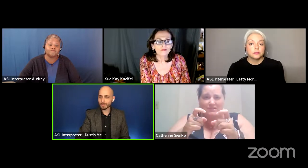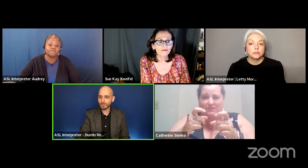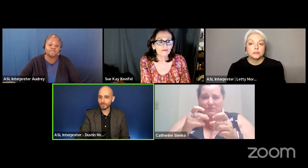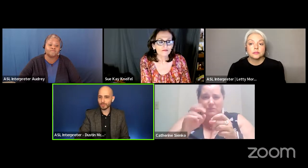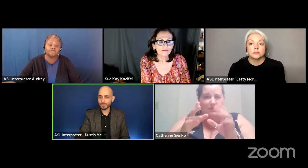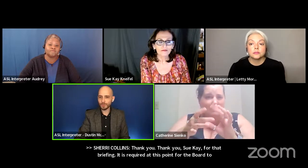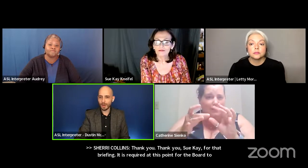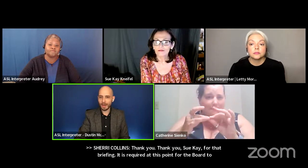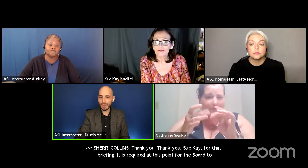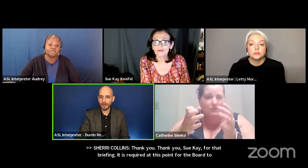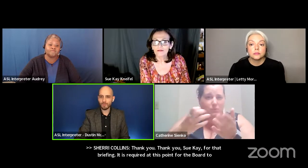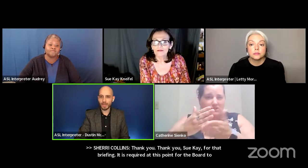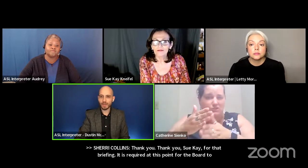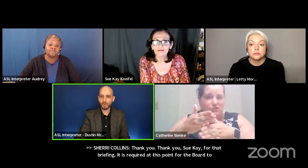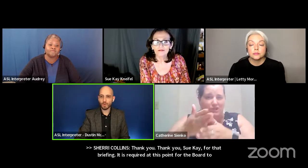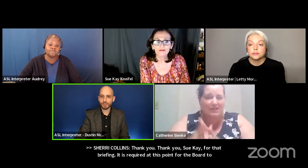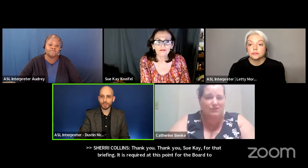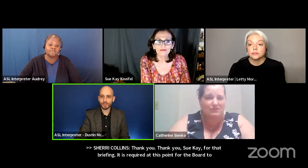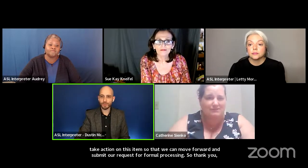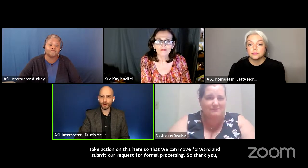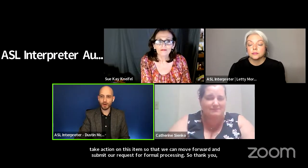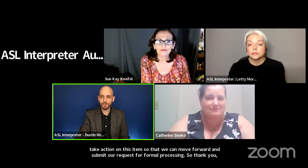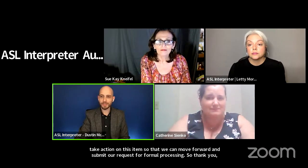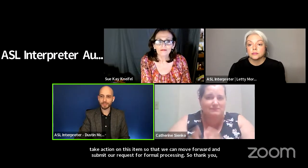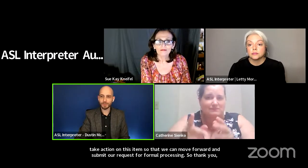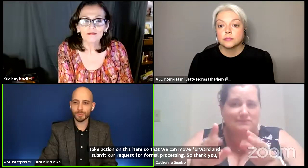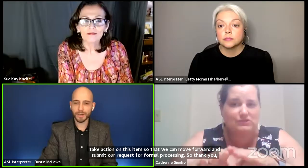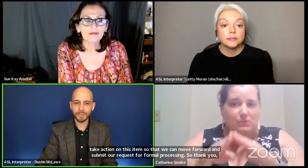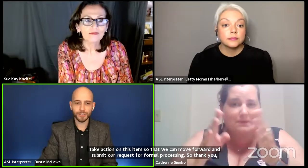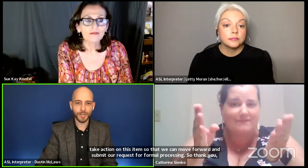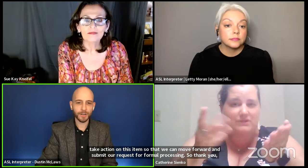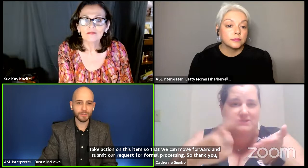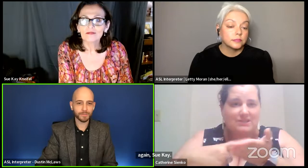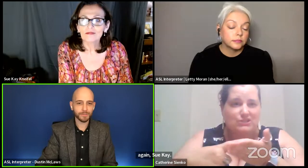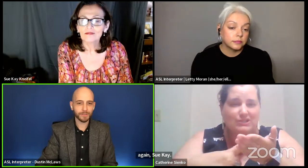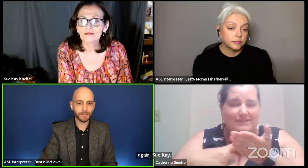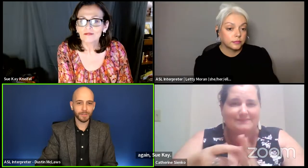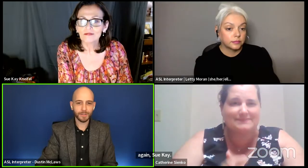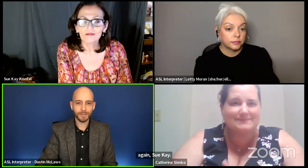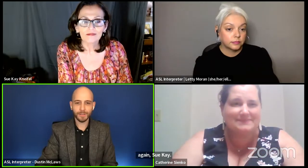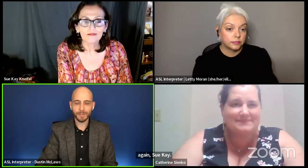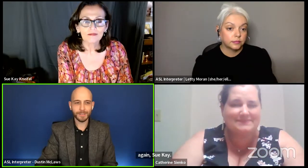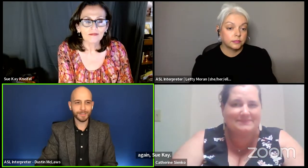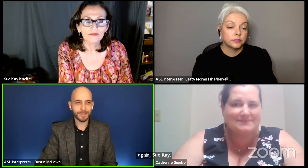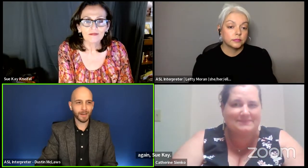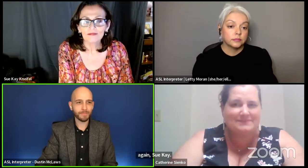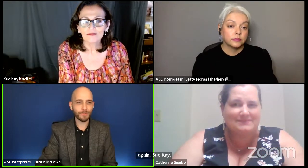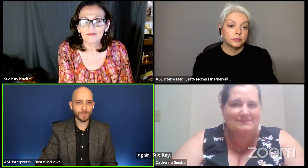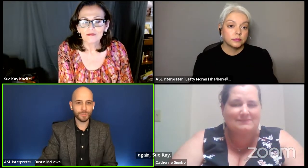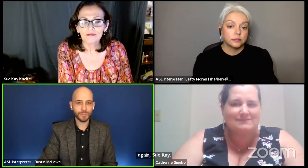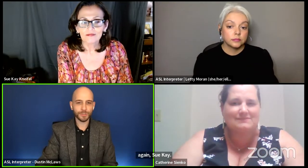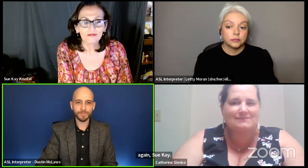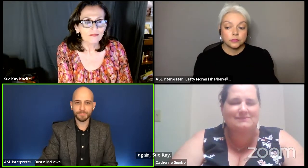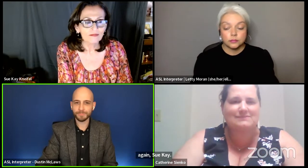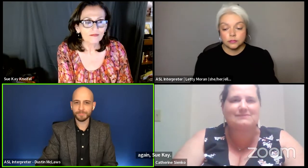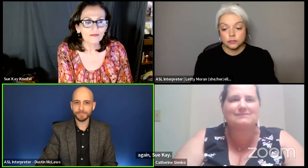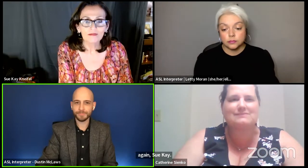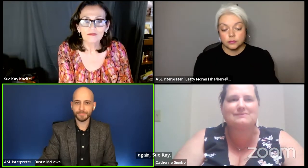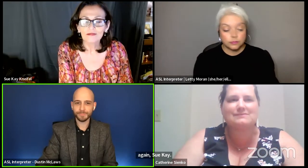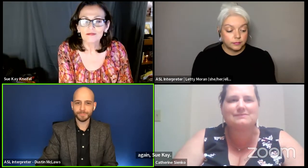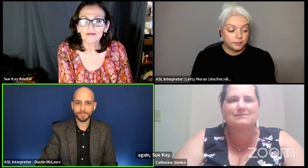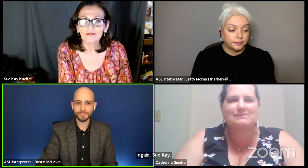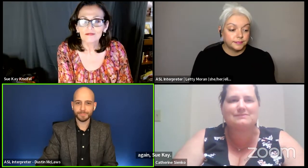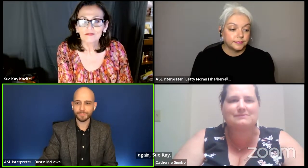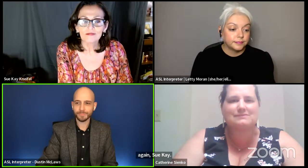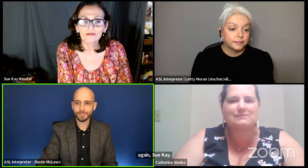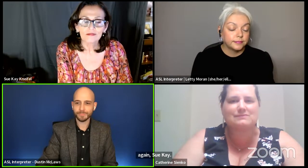Board members, do you have any questions or comments that you would like to share? This is the time for discussion.